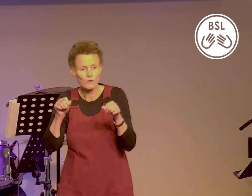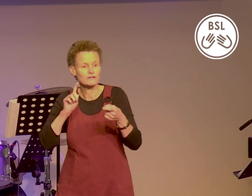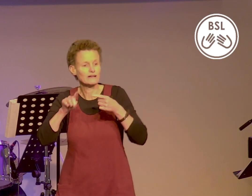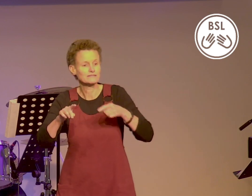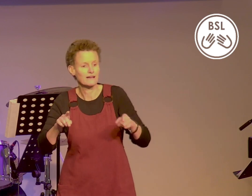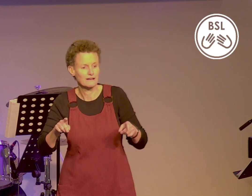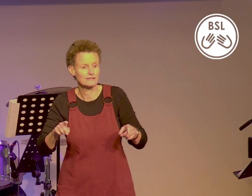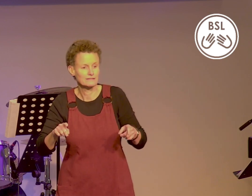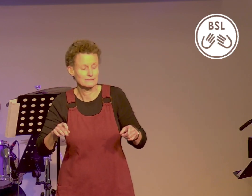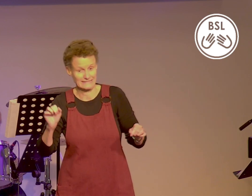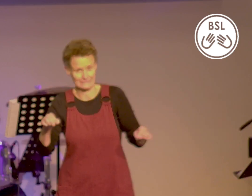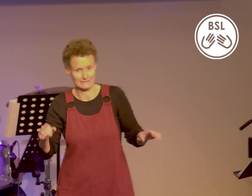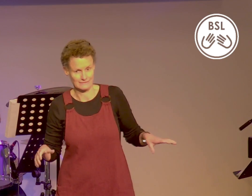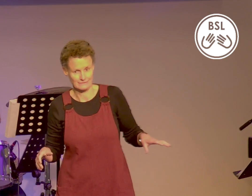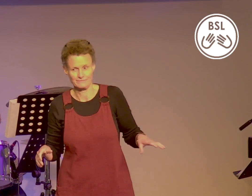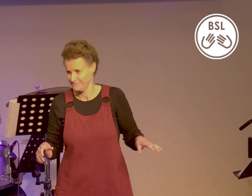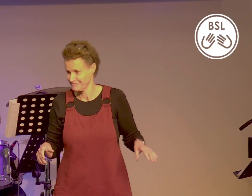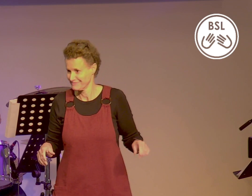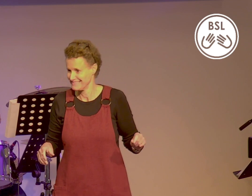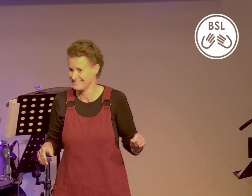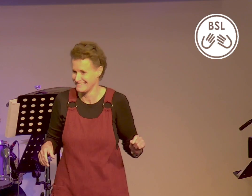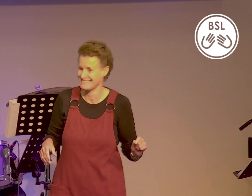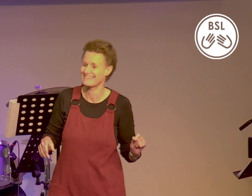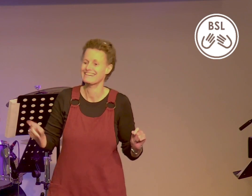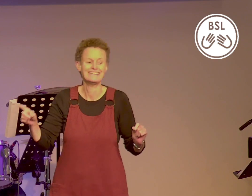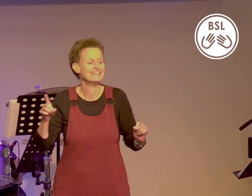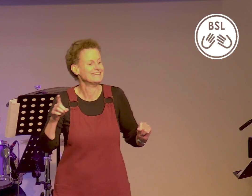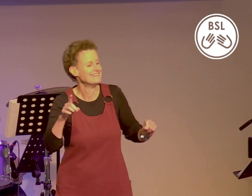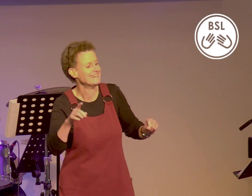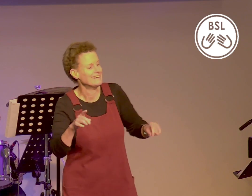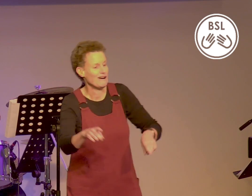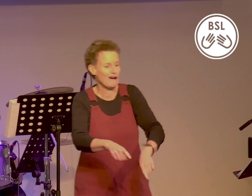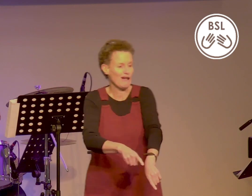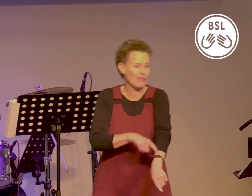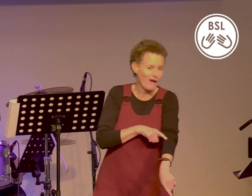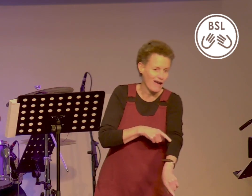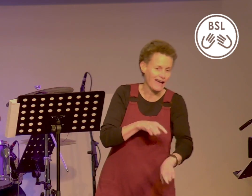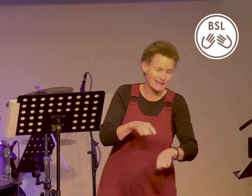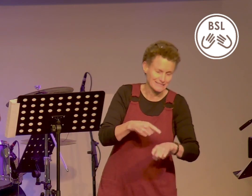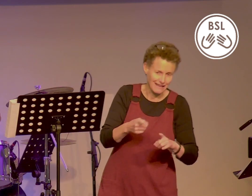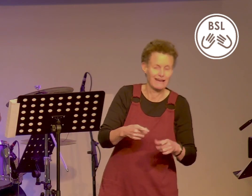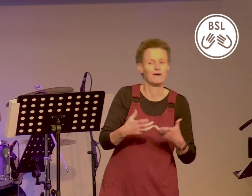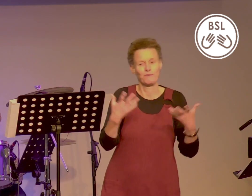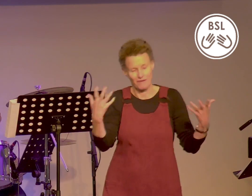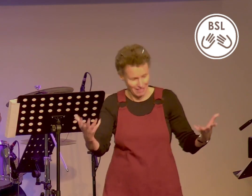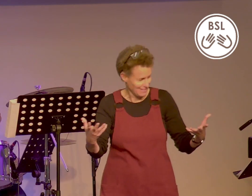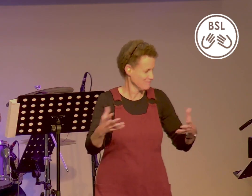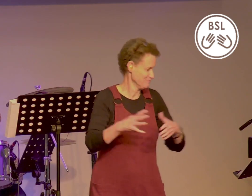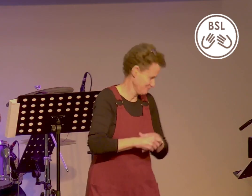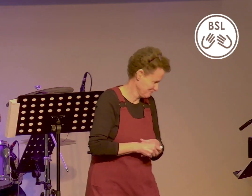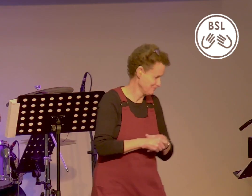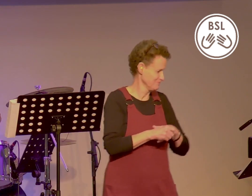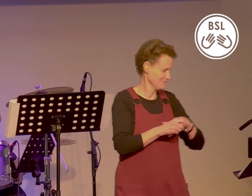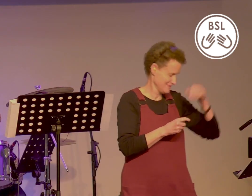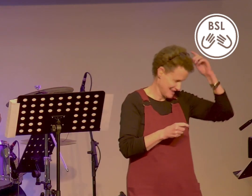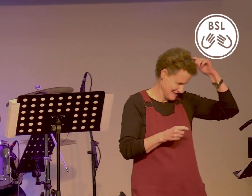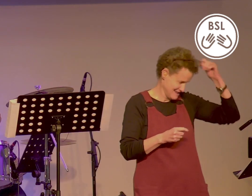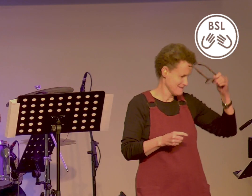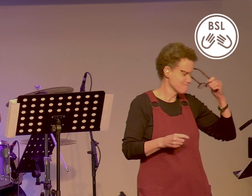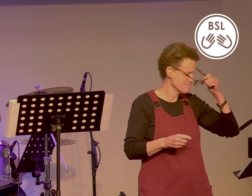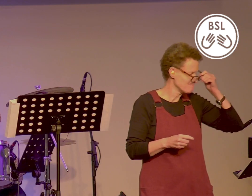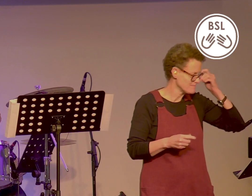The short answer is yes. But there is a longer answer, which I'll give to